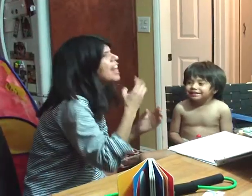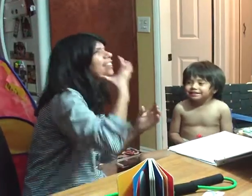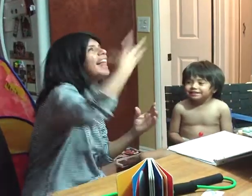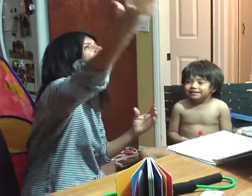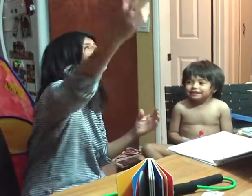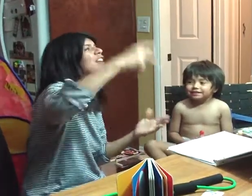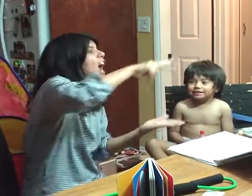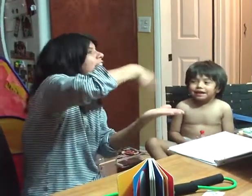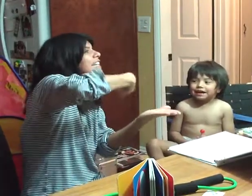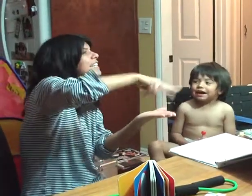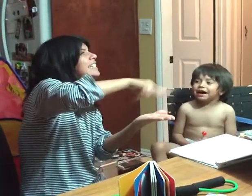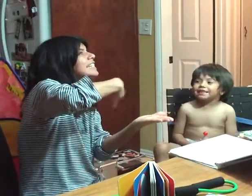Letter.